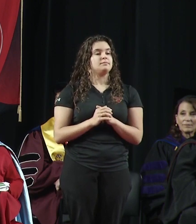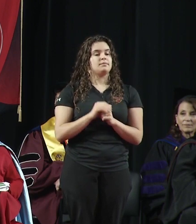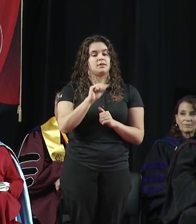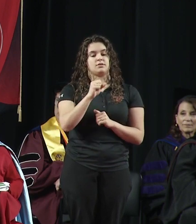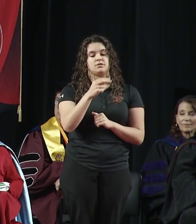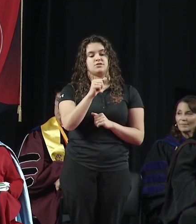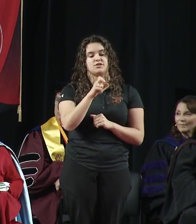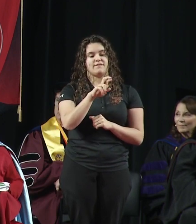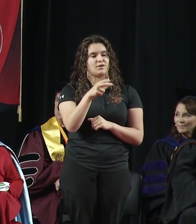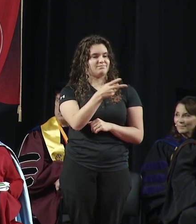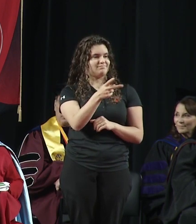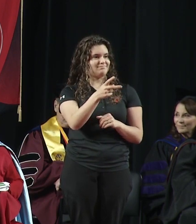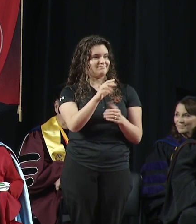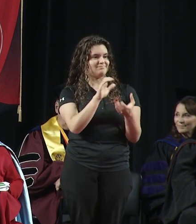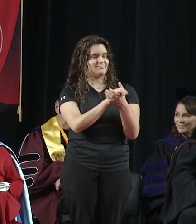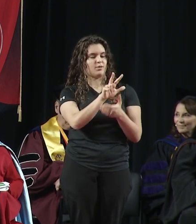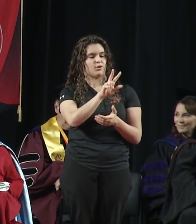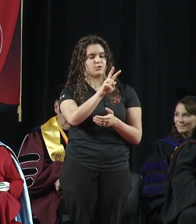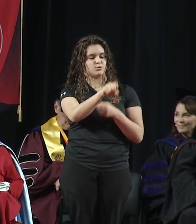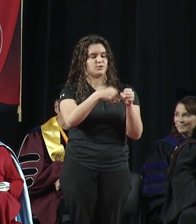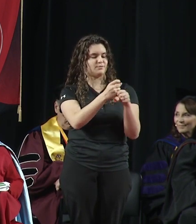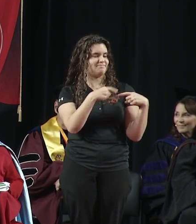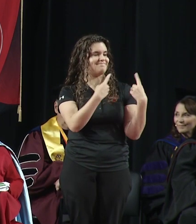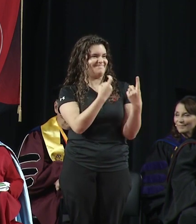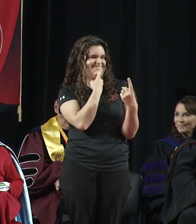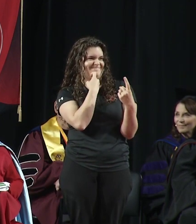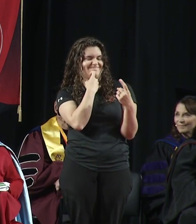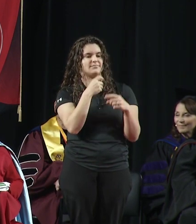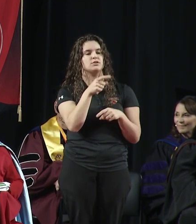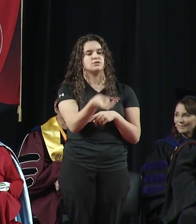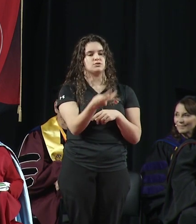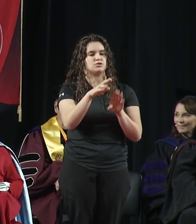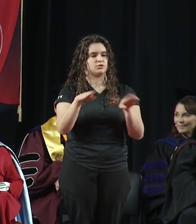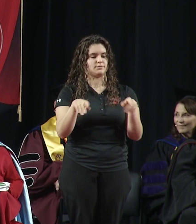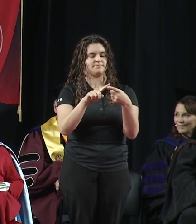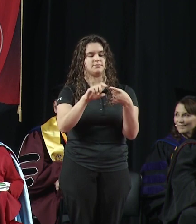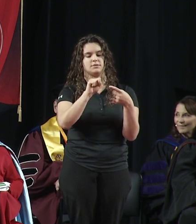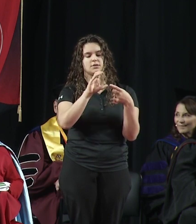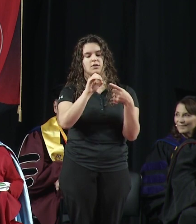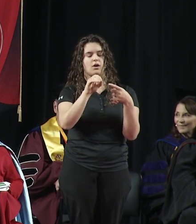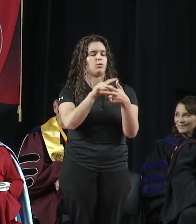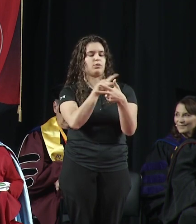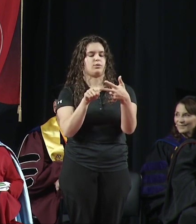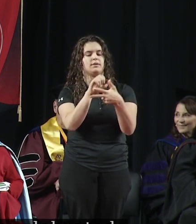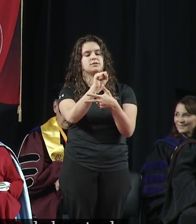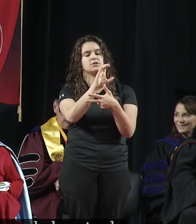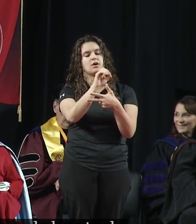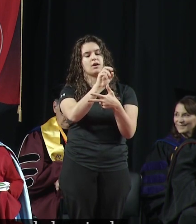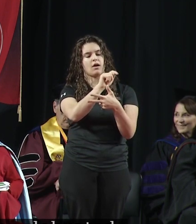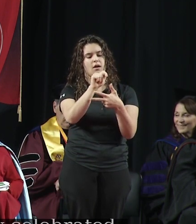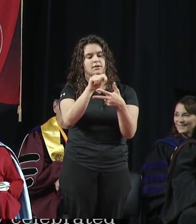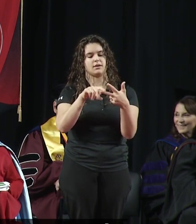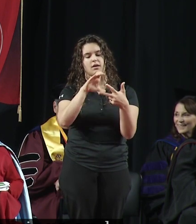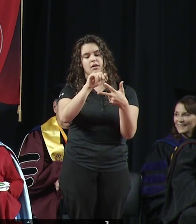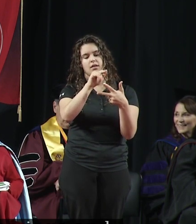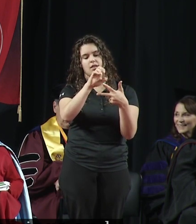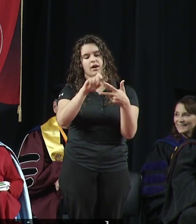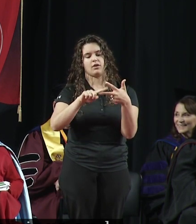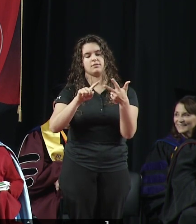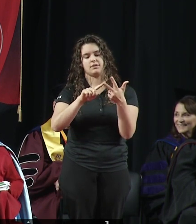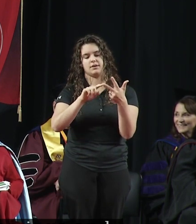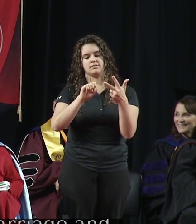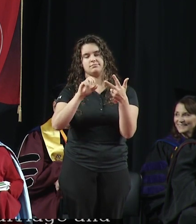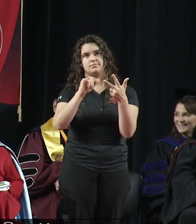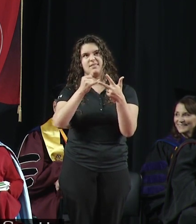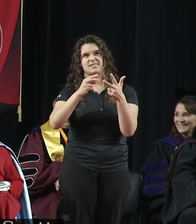celebrated 42 years of marriage and have 3 children, Scott Shaver, Claire Day, and Blake Shaver, as well as 7